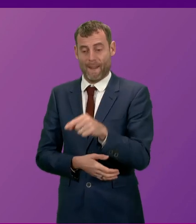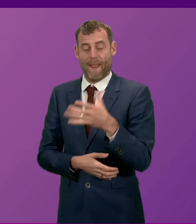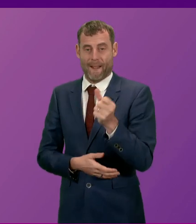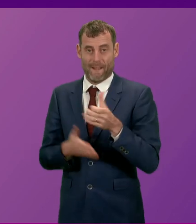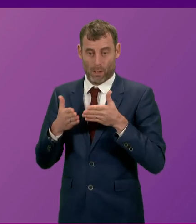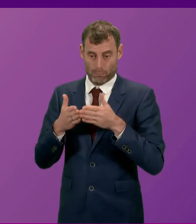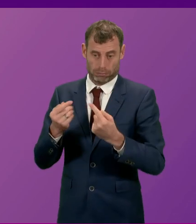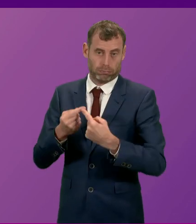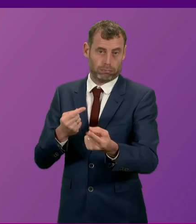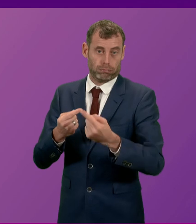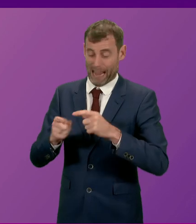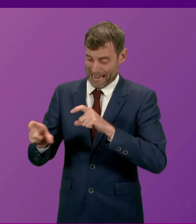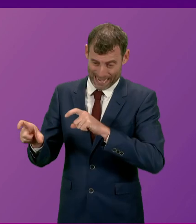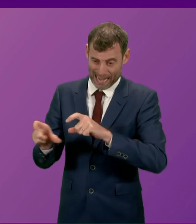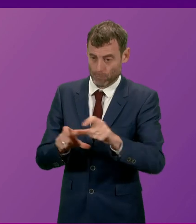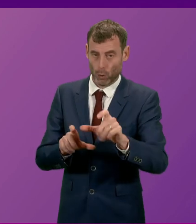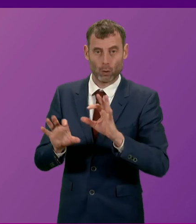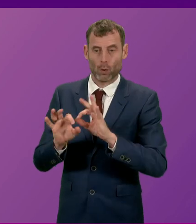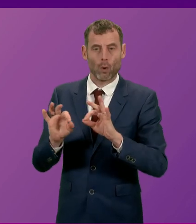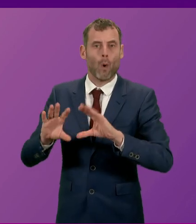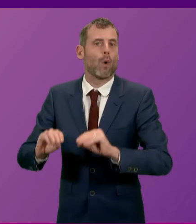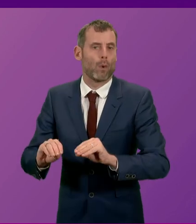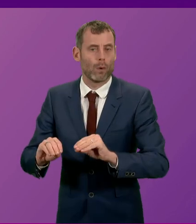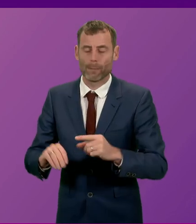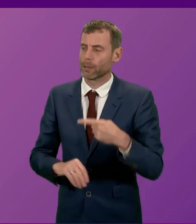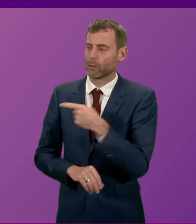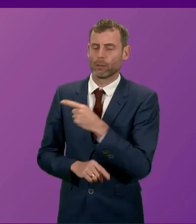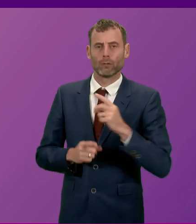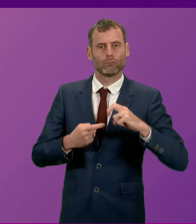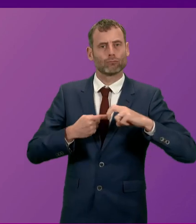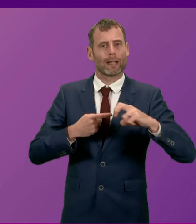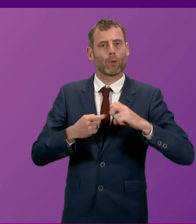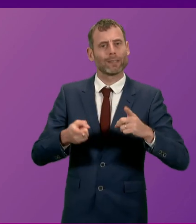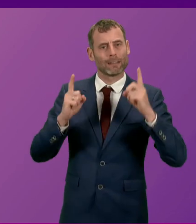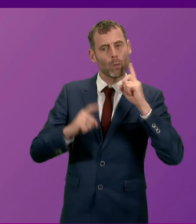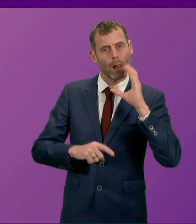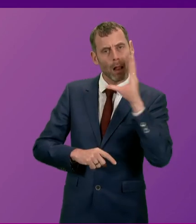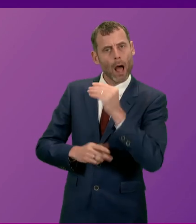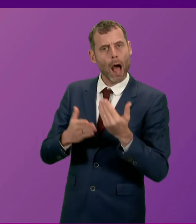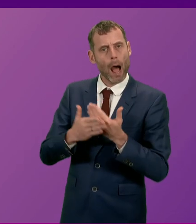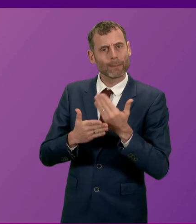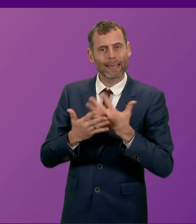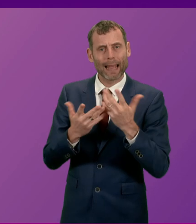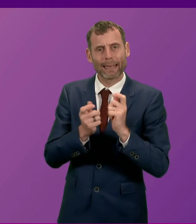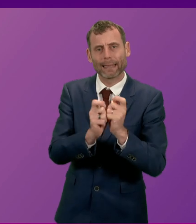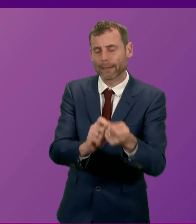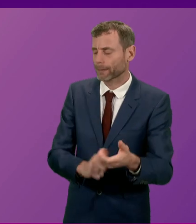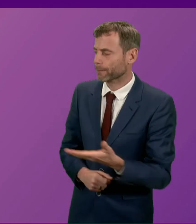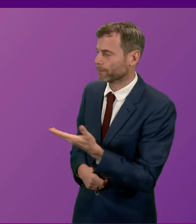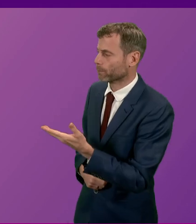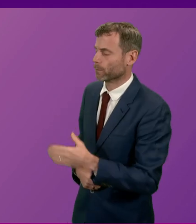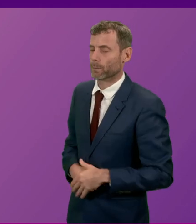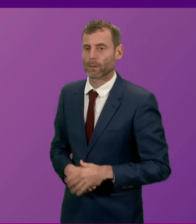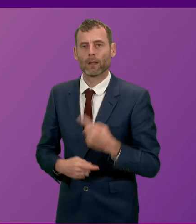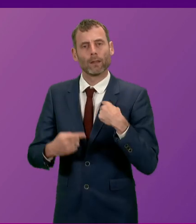service Mr Gibson's constituents, and the Transport Secretary will keep him updated on developments. Sandesh Gulhani. Thank you. A declaration